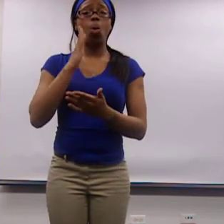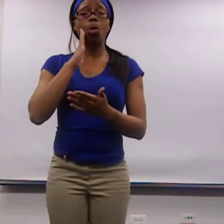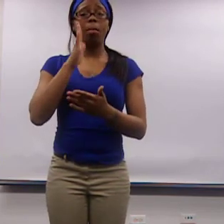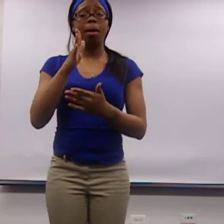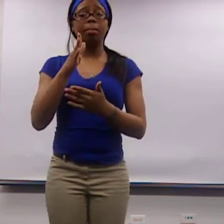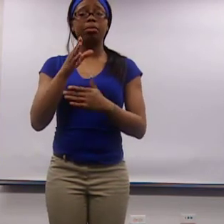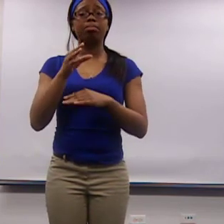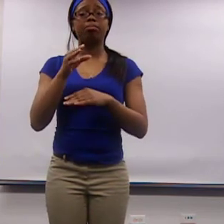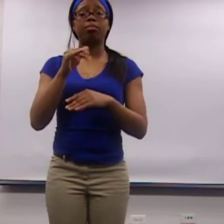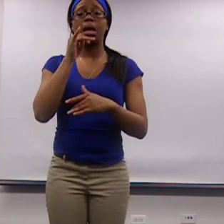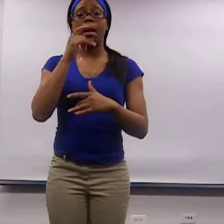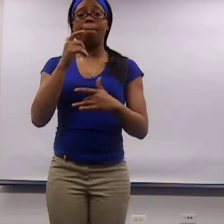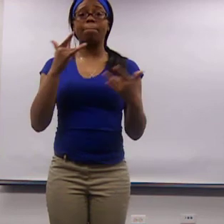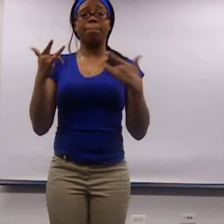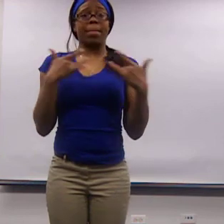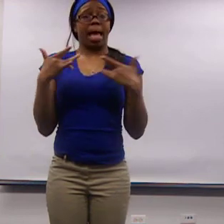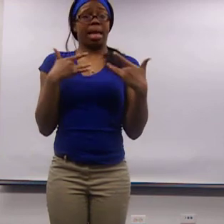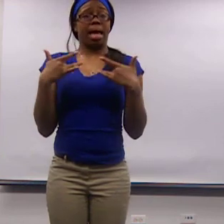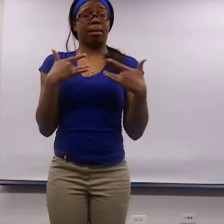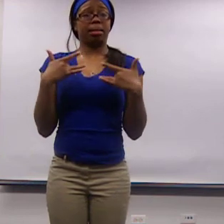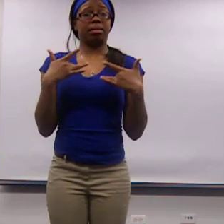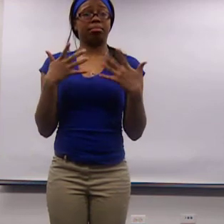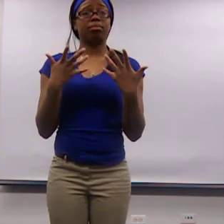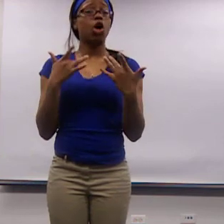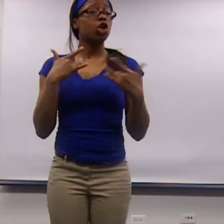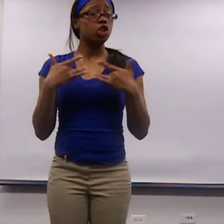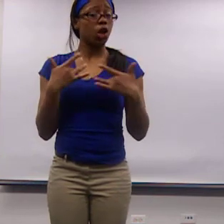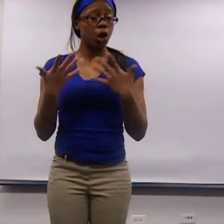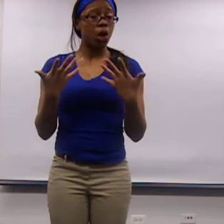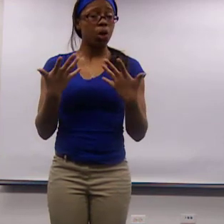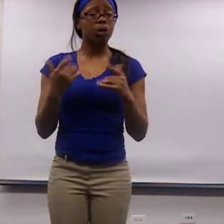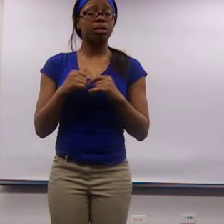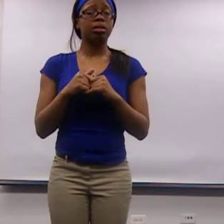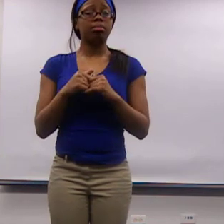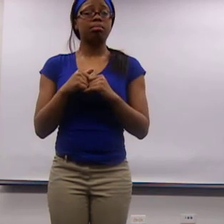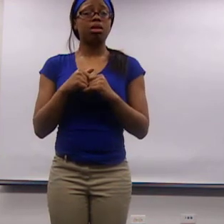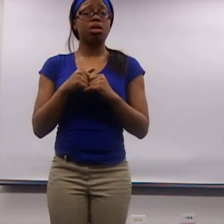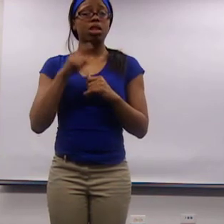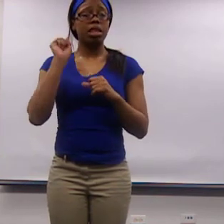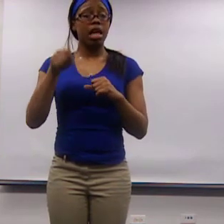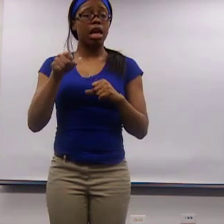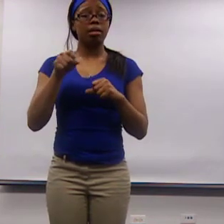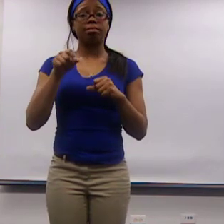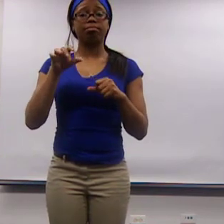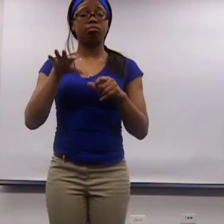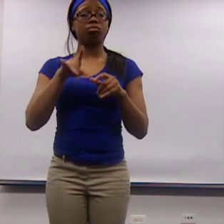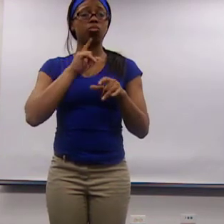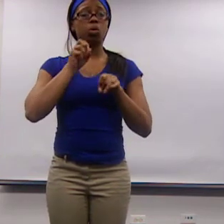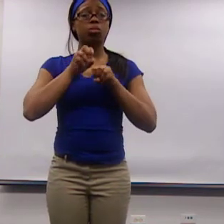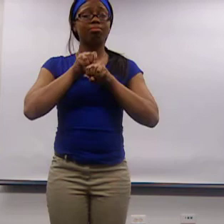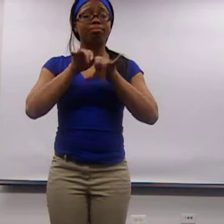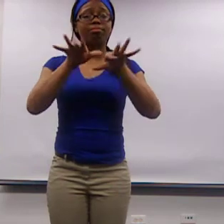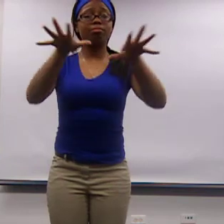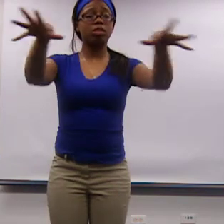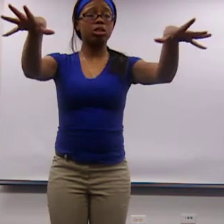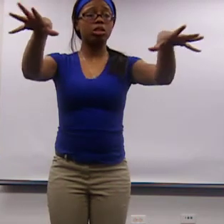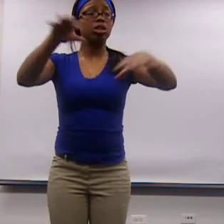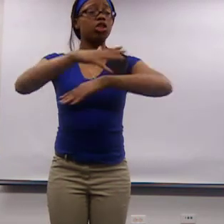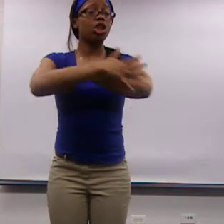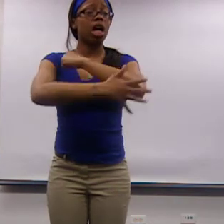right through. They can reach all of the centers across the country, so imagine how fast you can send an email. That's how fast